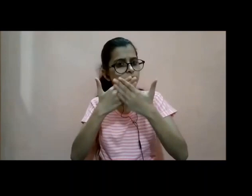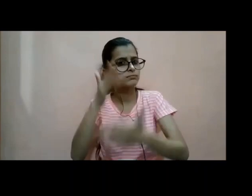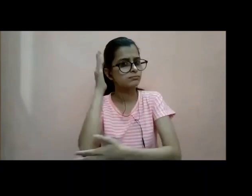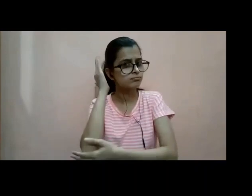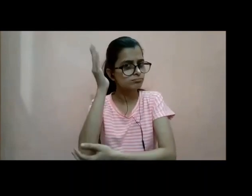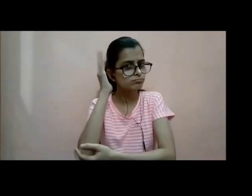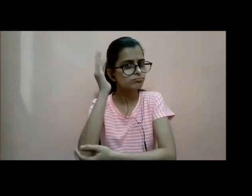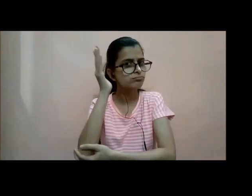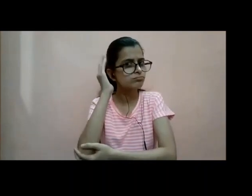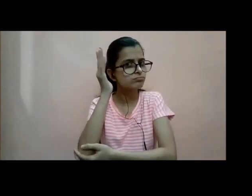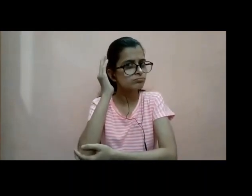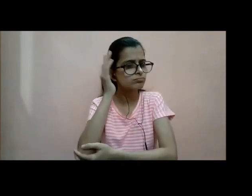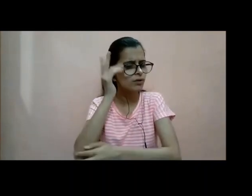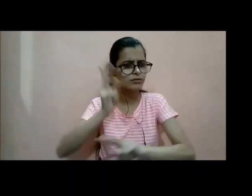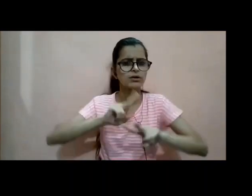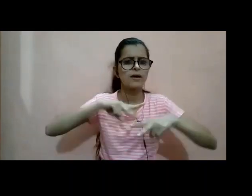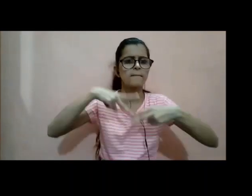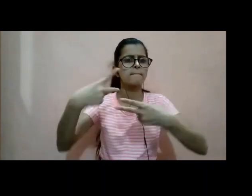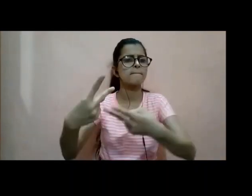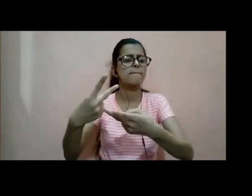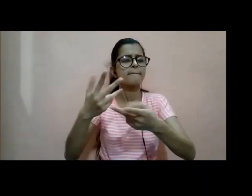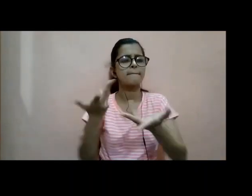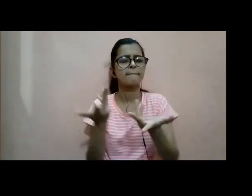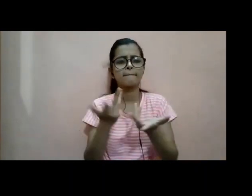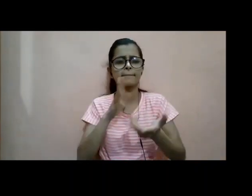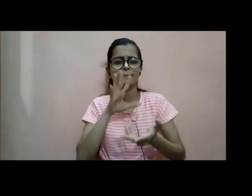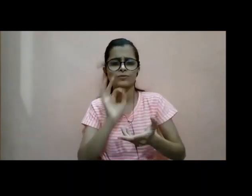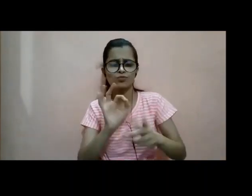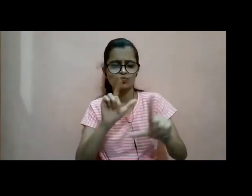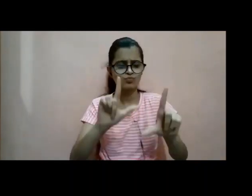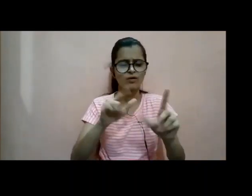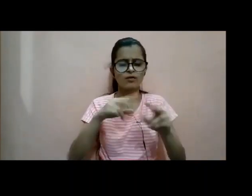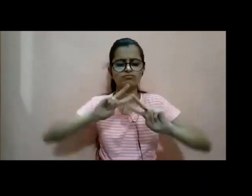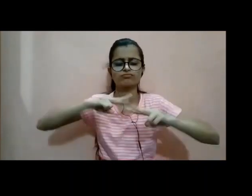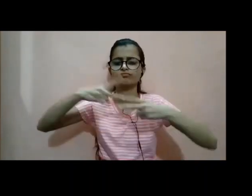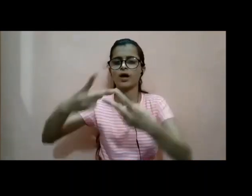should react to such realities?